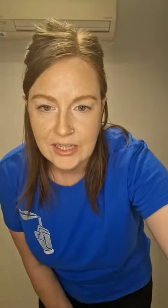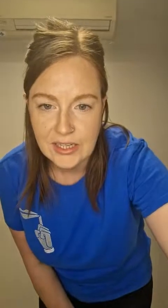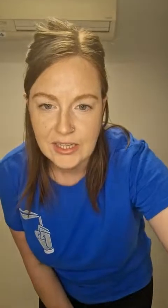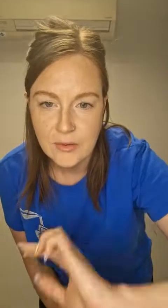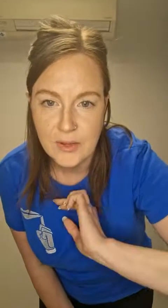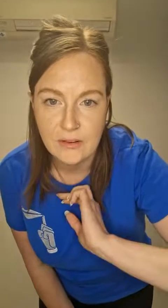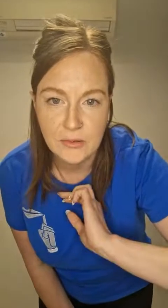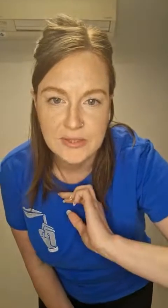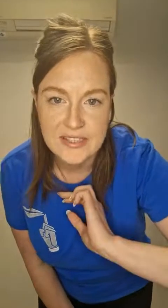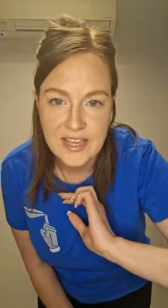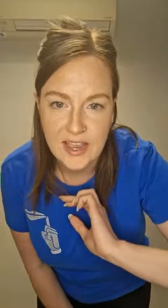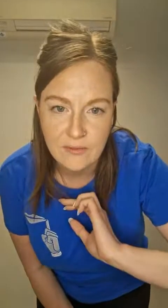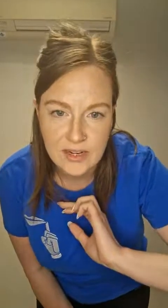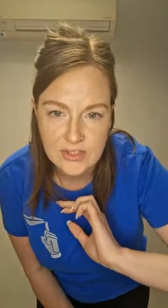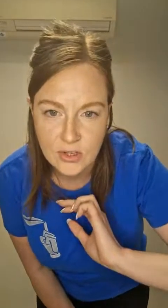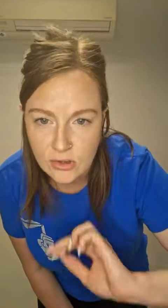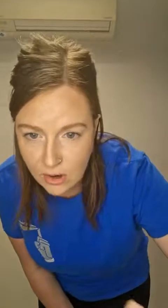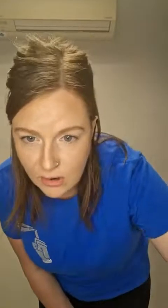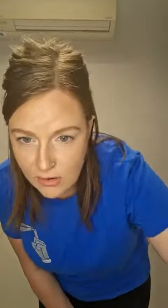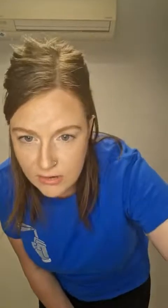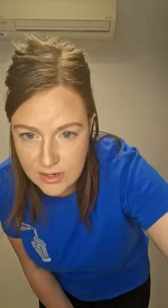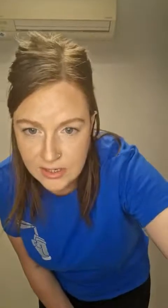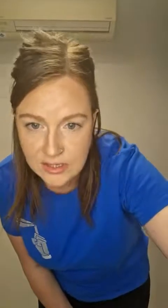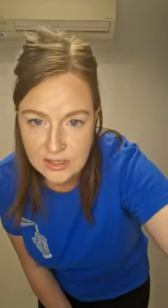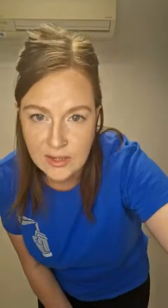that we are all set and ready to go.